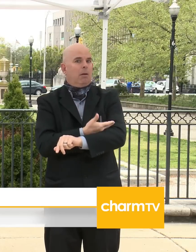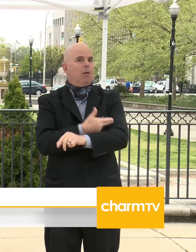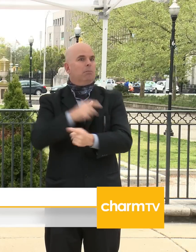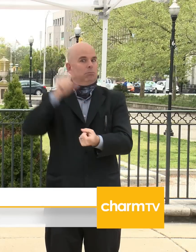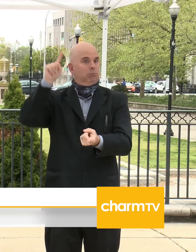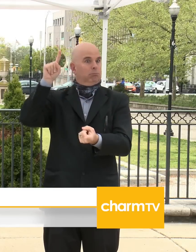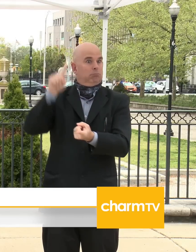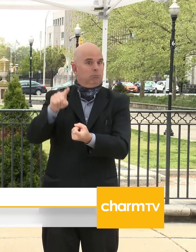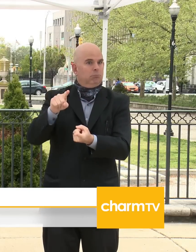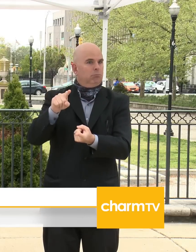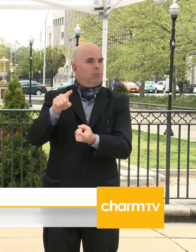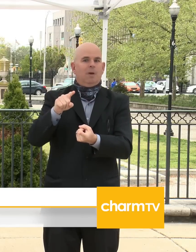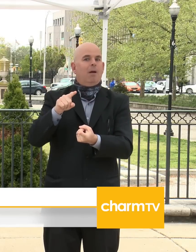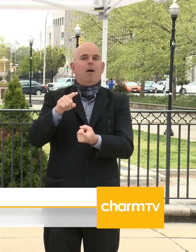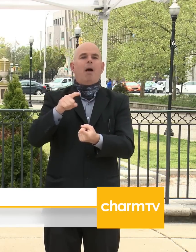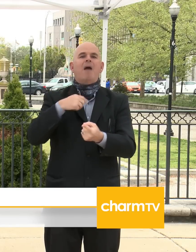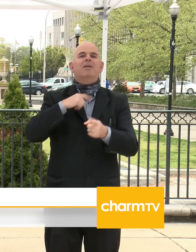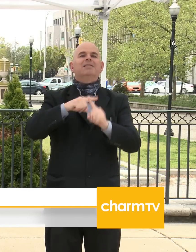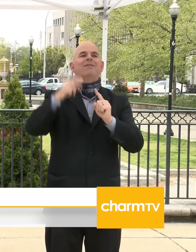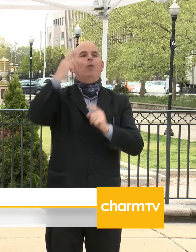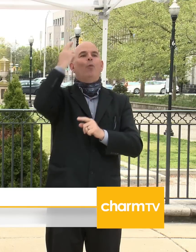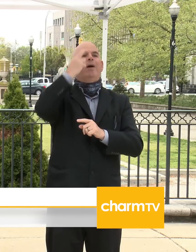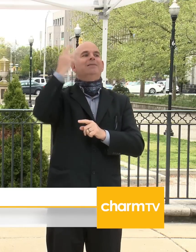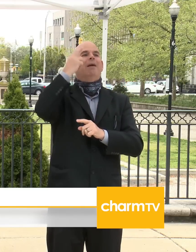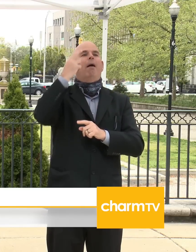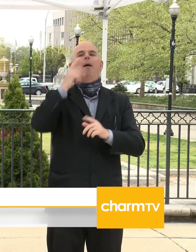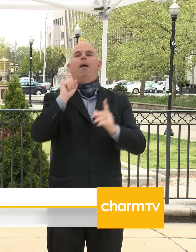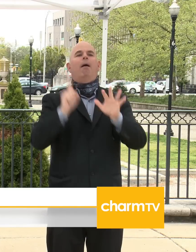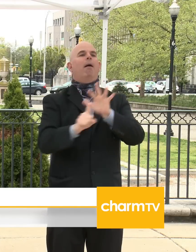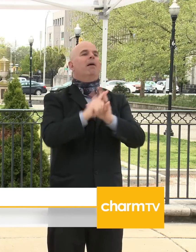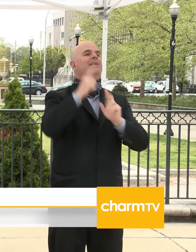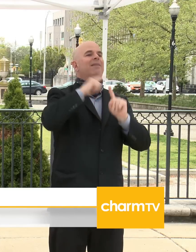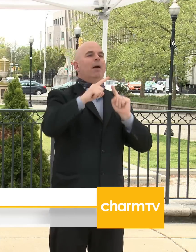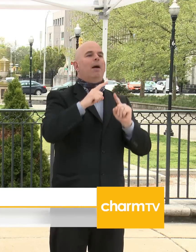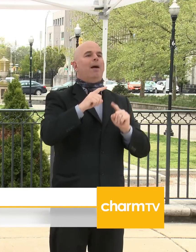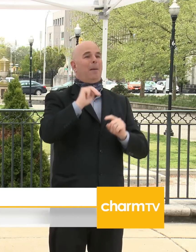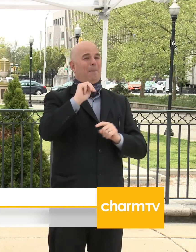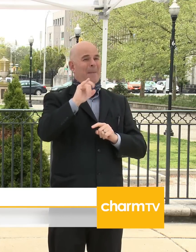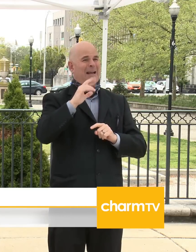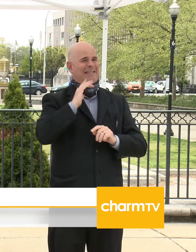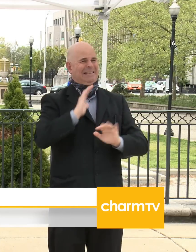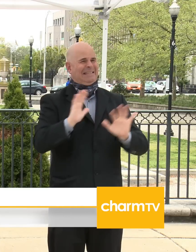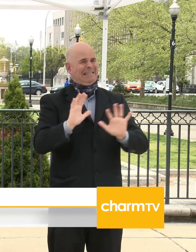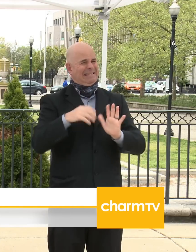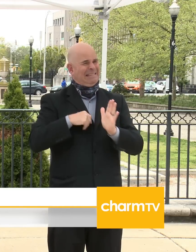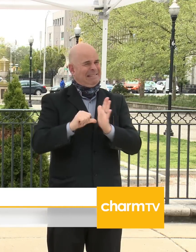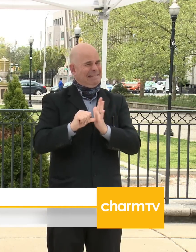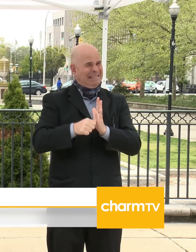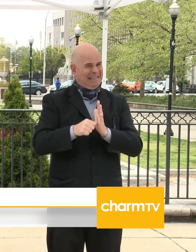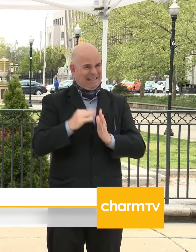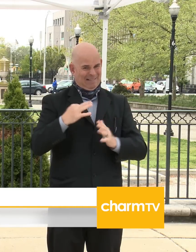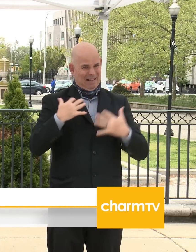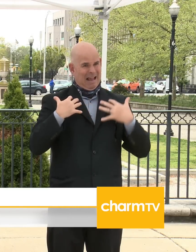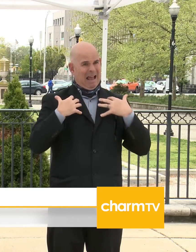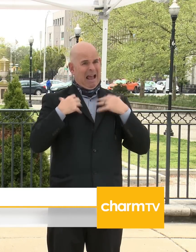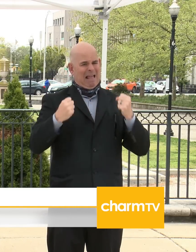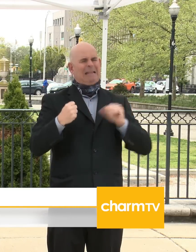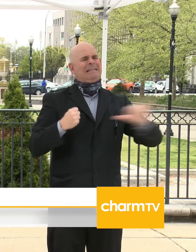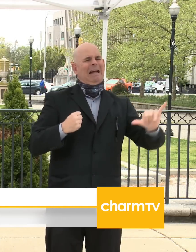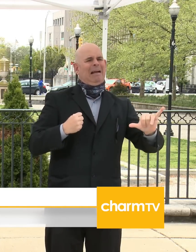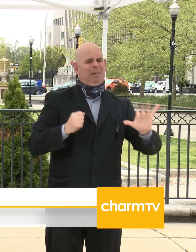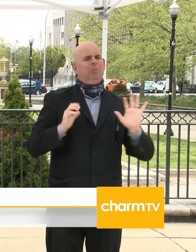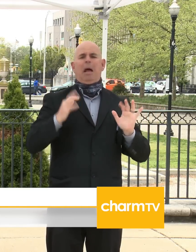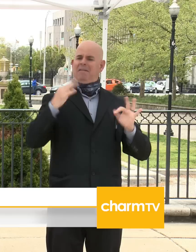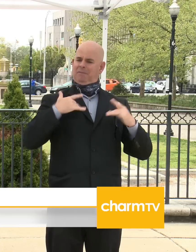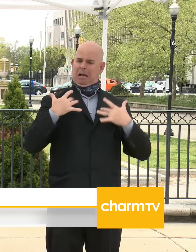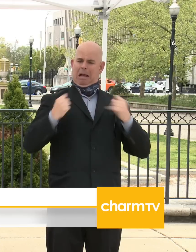COVID-19. I would reiterate what Mayor Young said. For those that are well, please stay home. However, we are seeing a